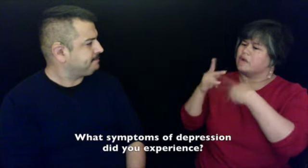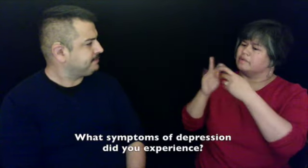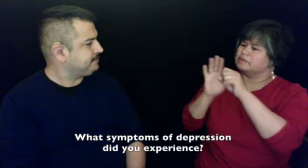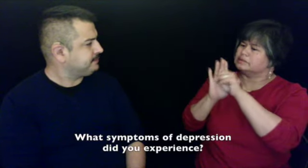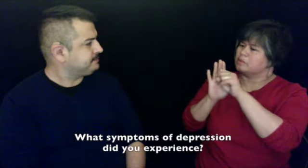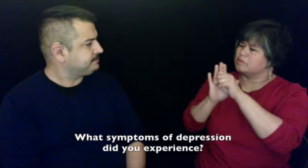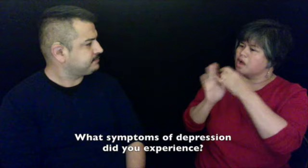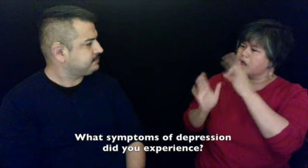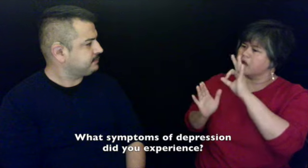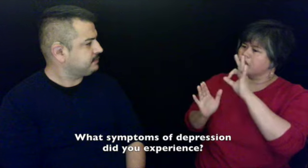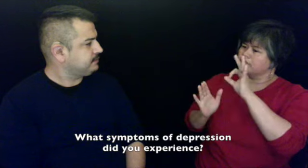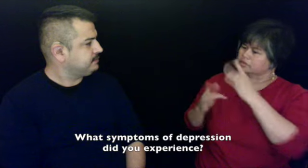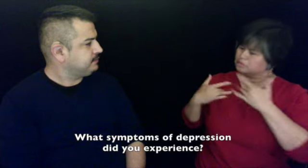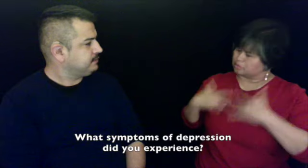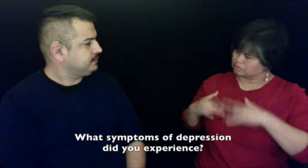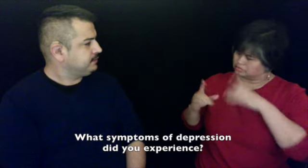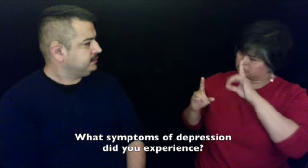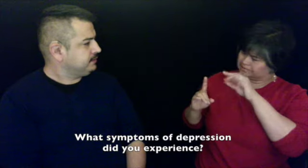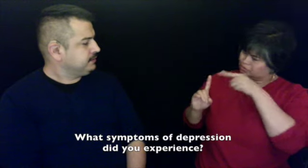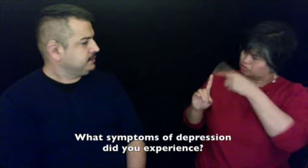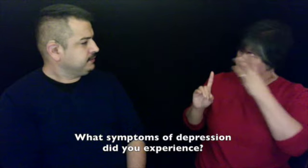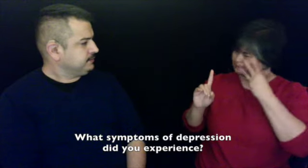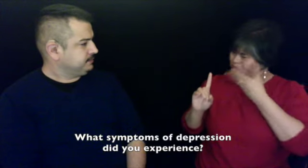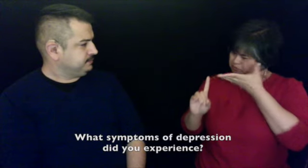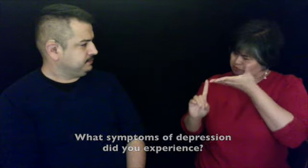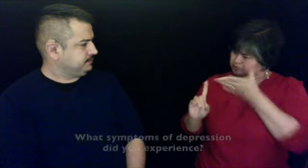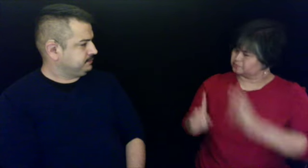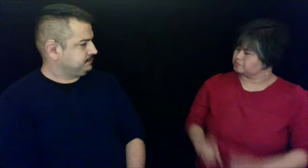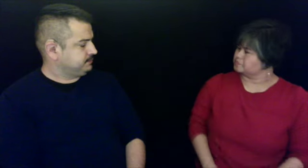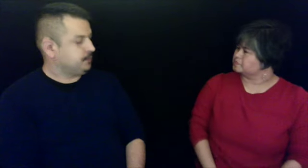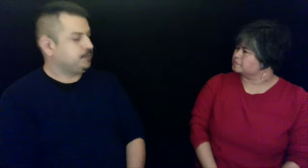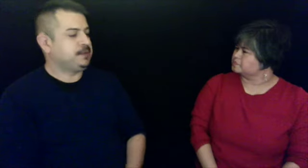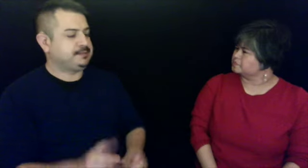What symptoms of depression did you experience?